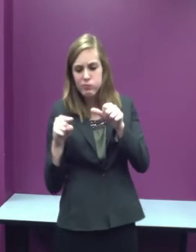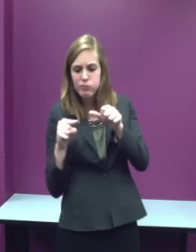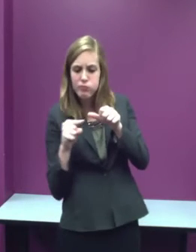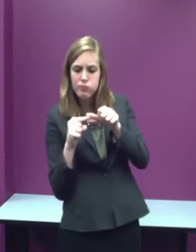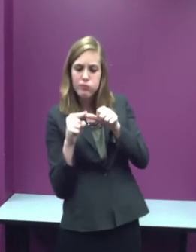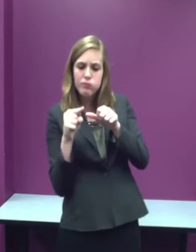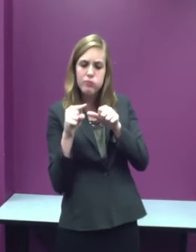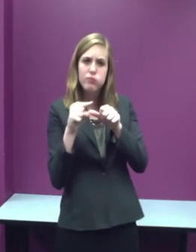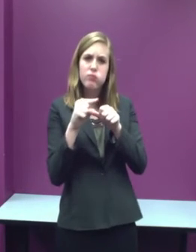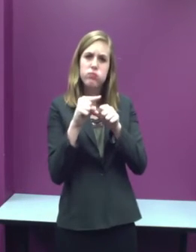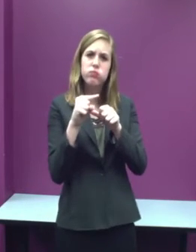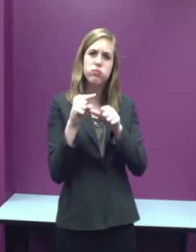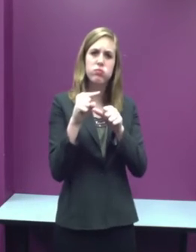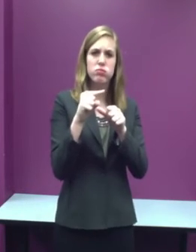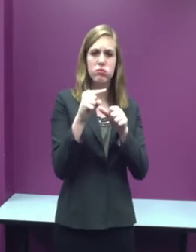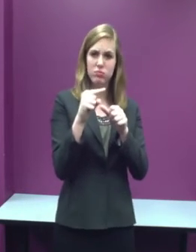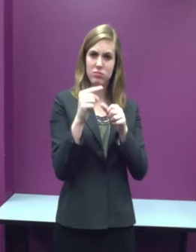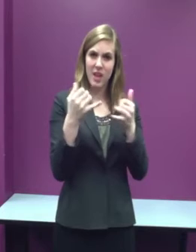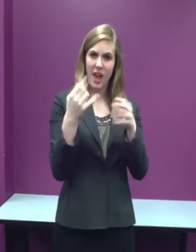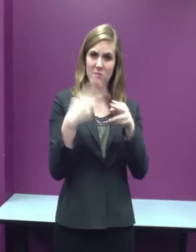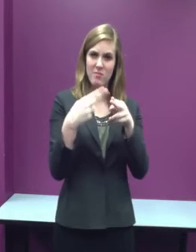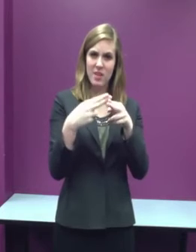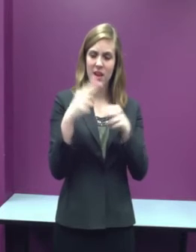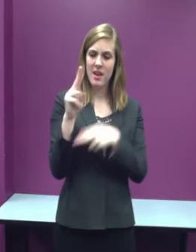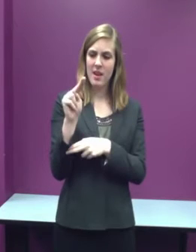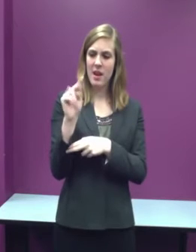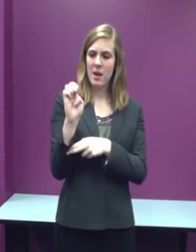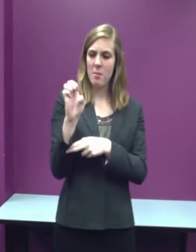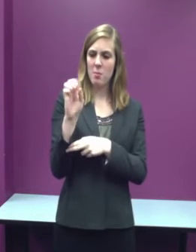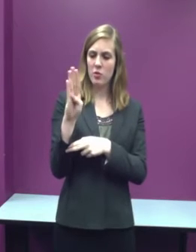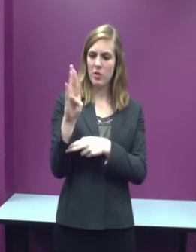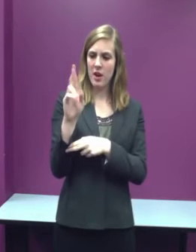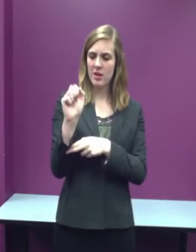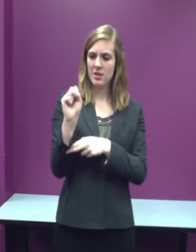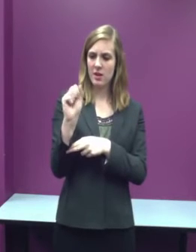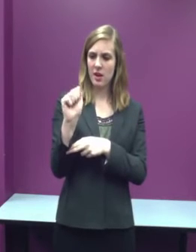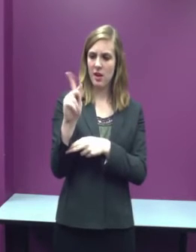Traders and trappers had been up here, but no well-armed military party.